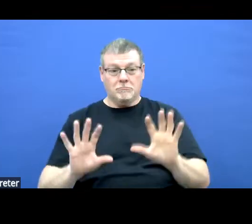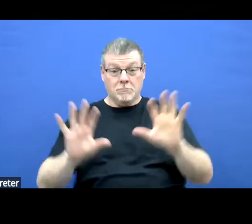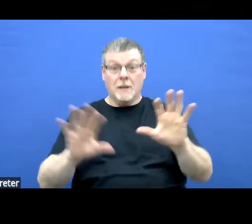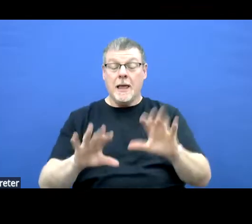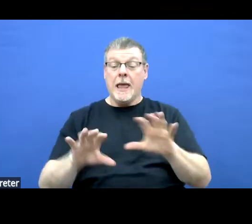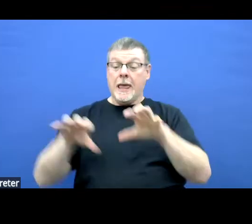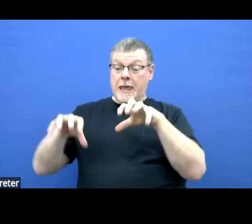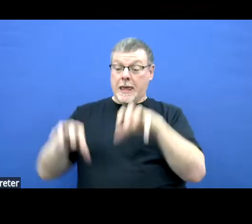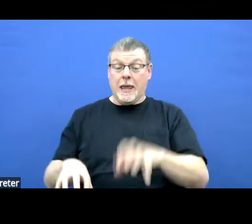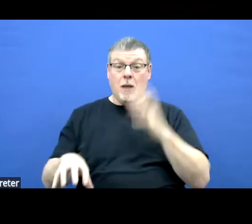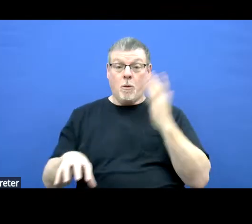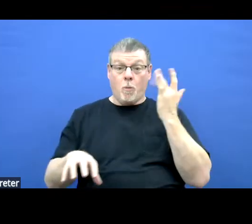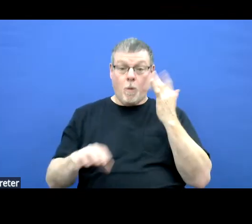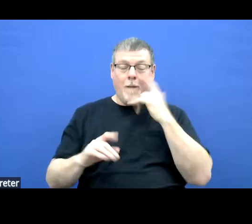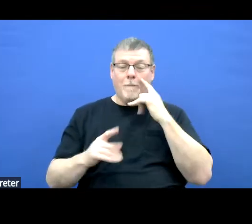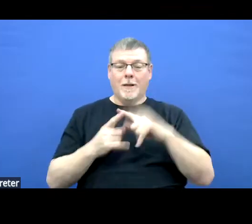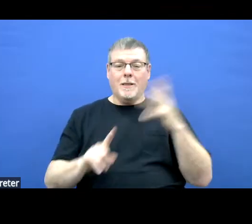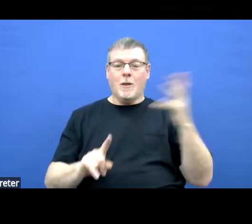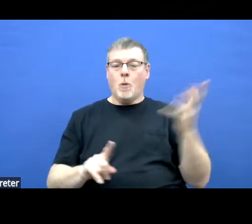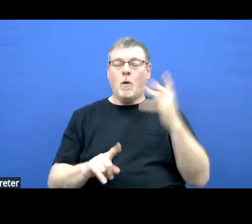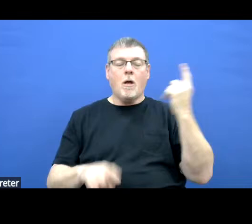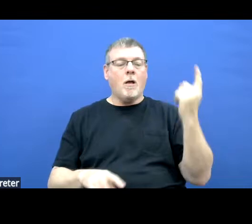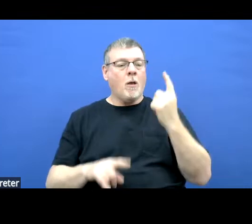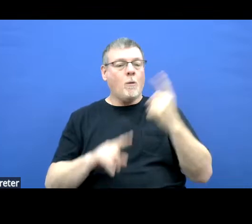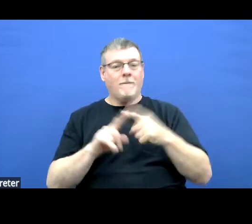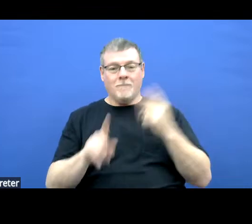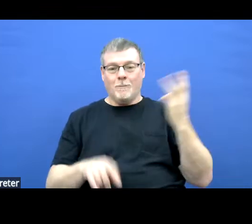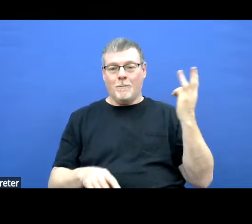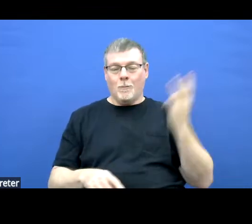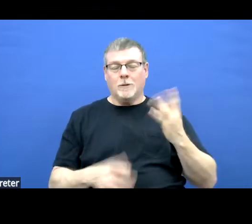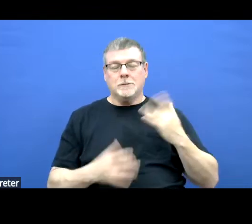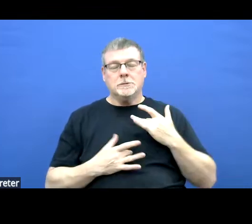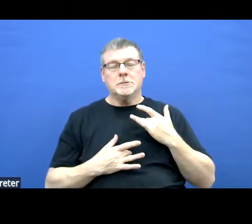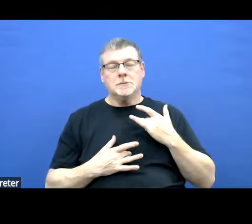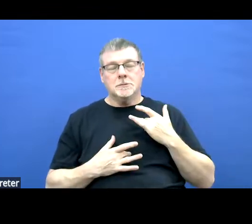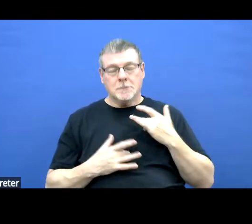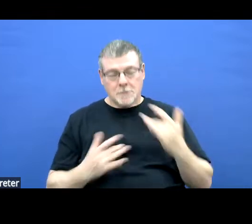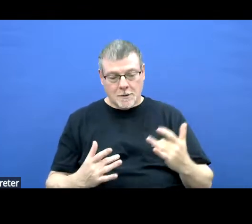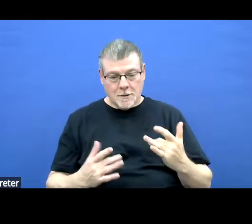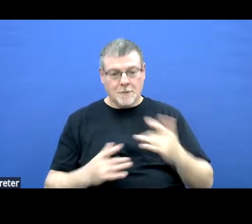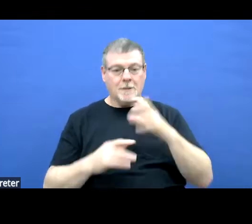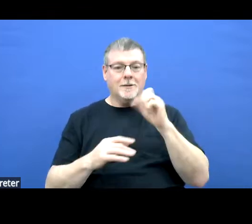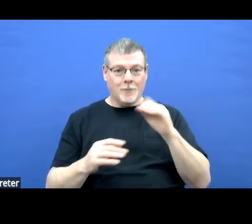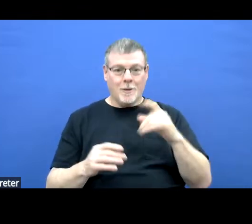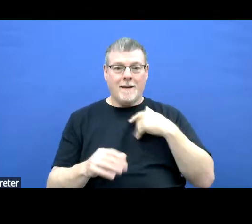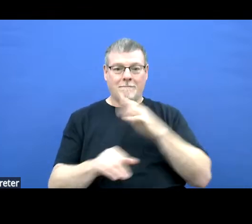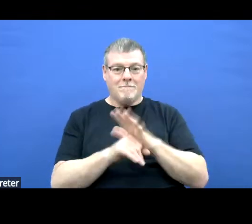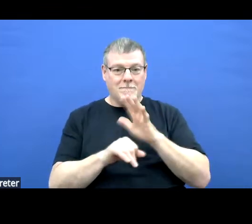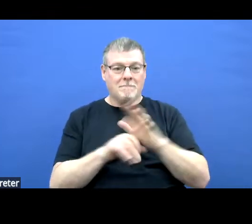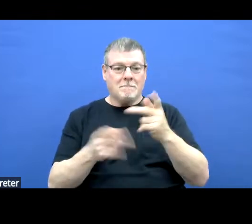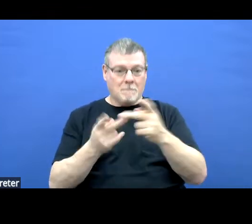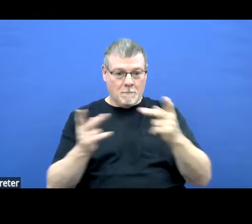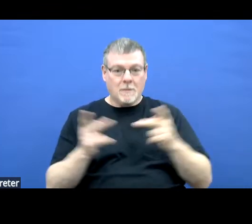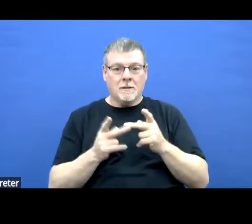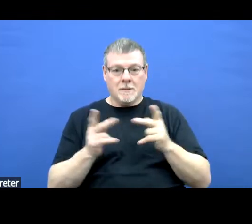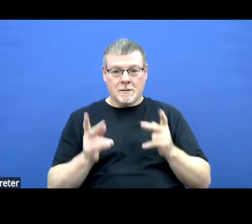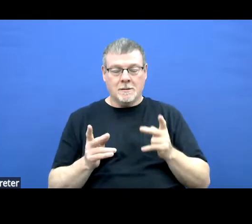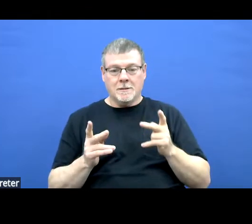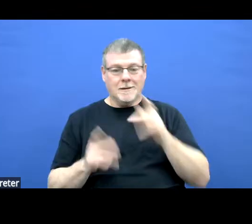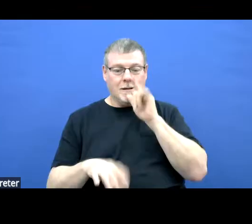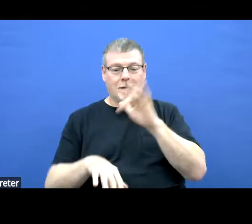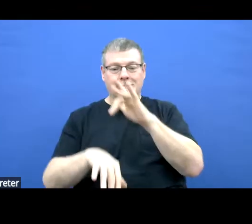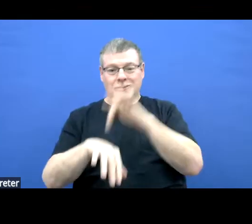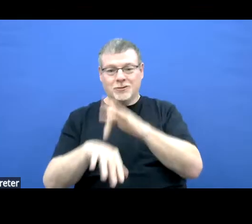are because, again, the prevailing wind is almost always out of the west, and you have to have enough space so that it's not falling on